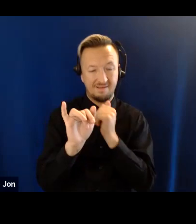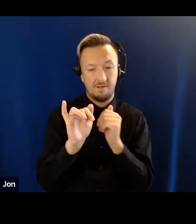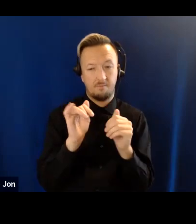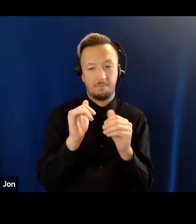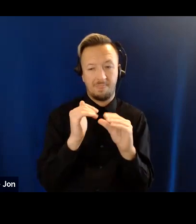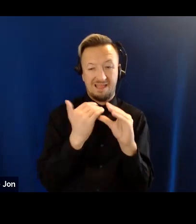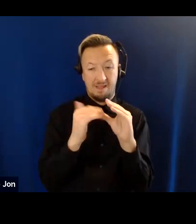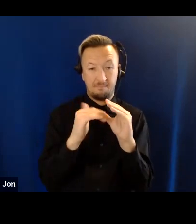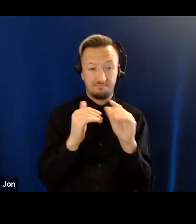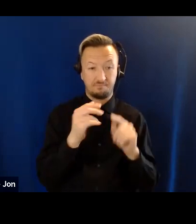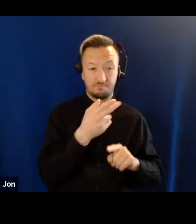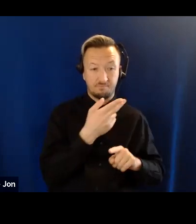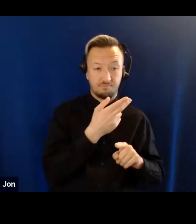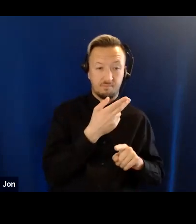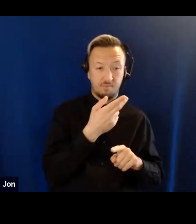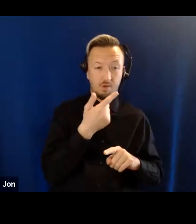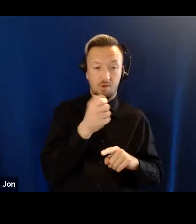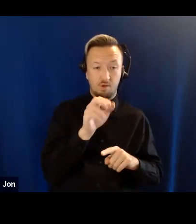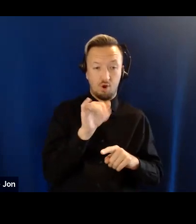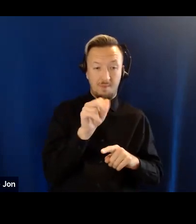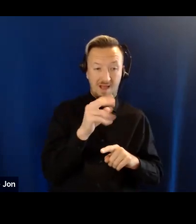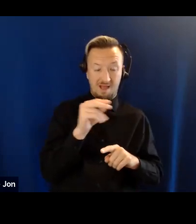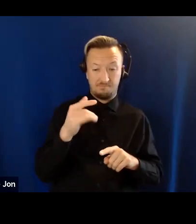address, Herman and I's email address, is